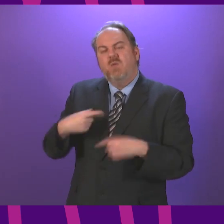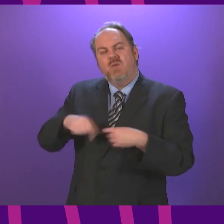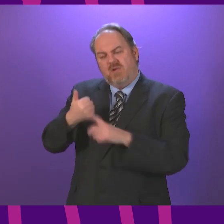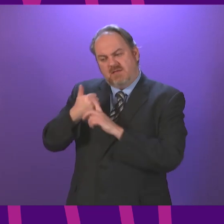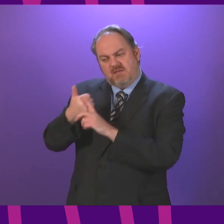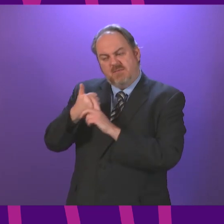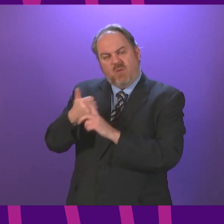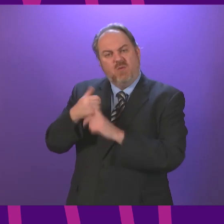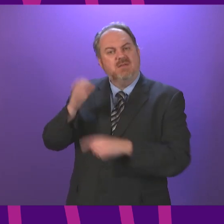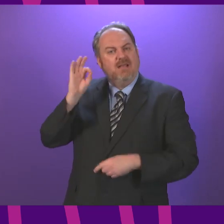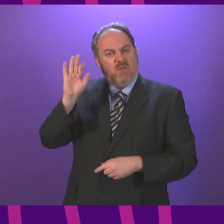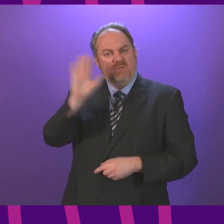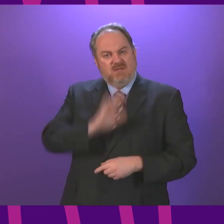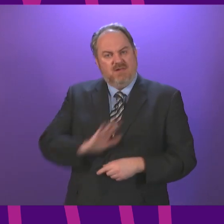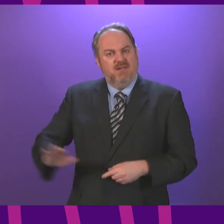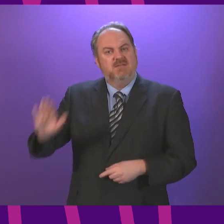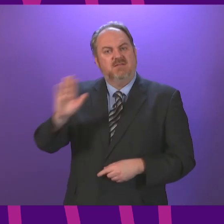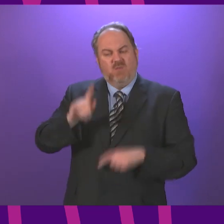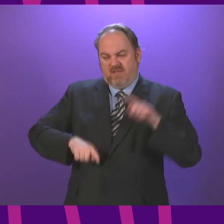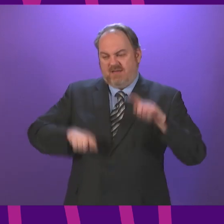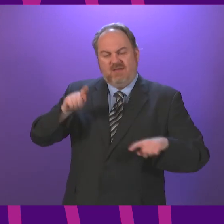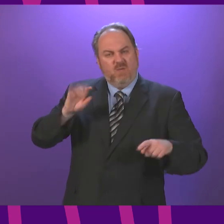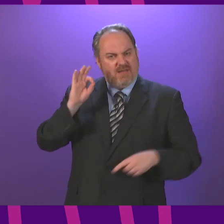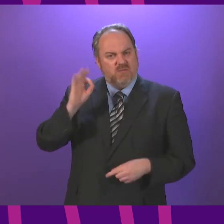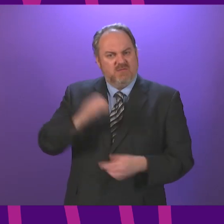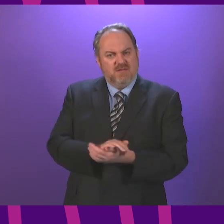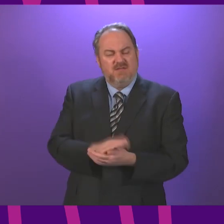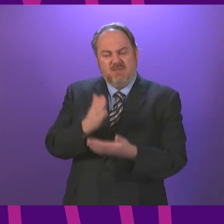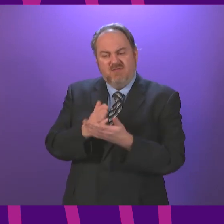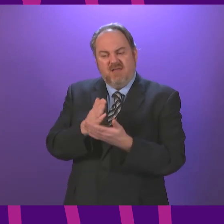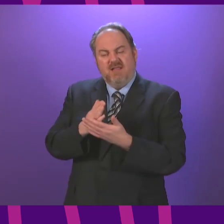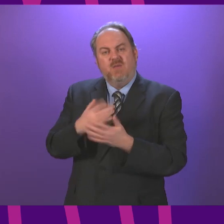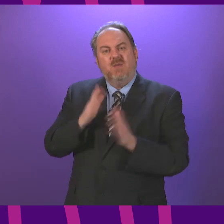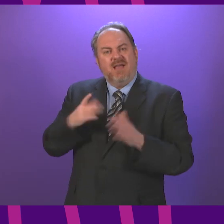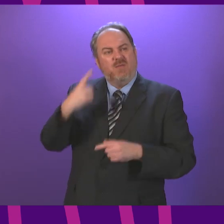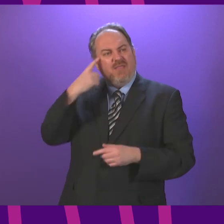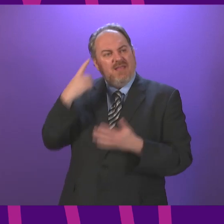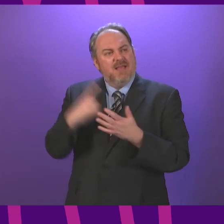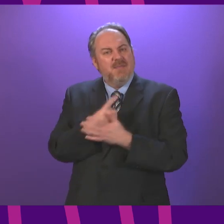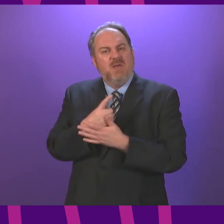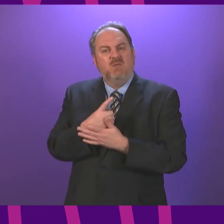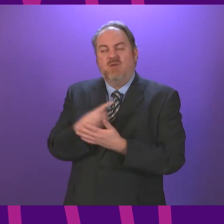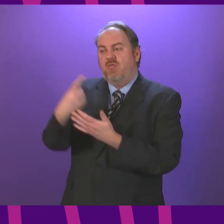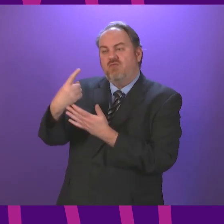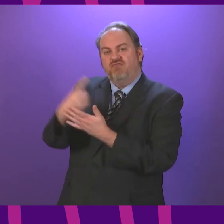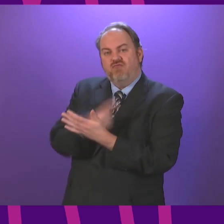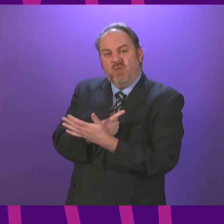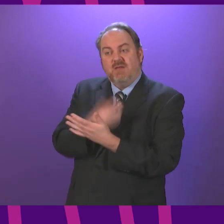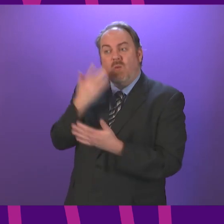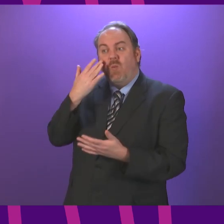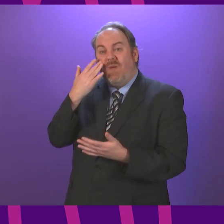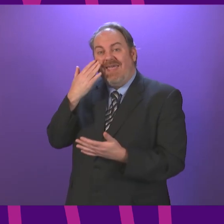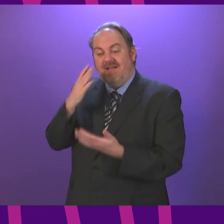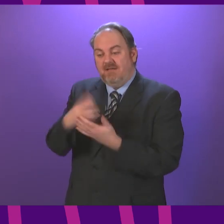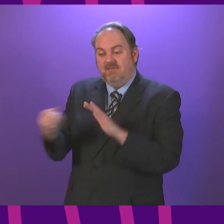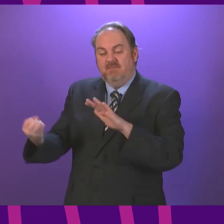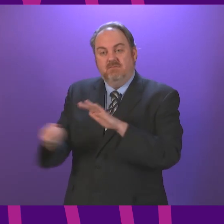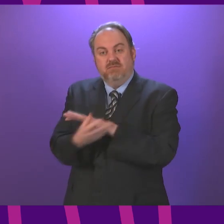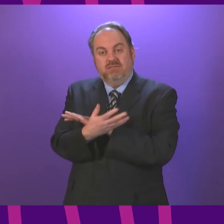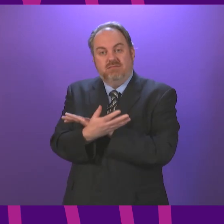the thing the Government is really focused on right now is how quickly and safely we can start to lift these restrictions so that services